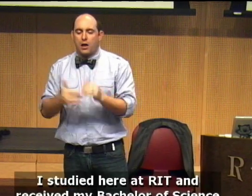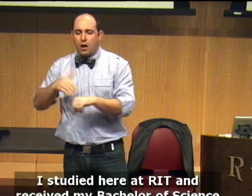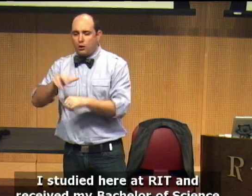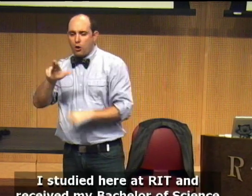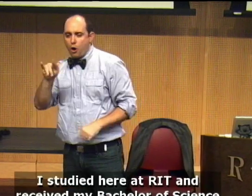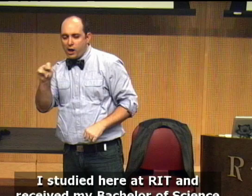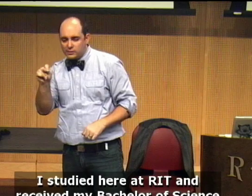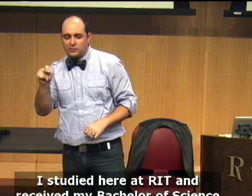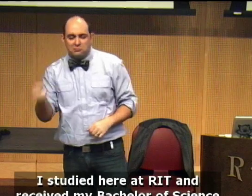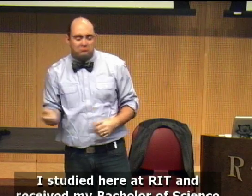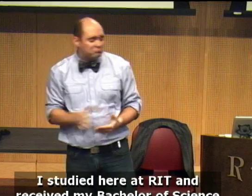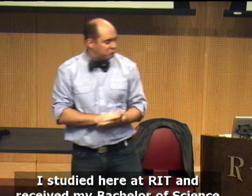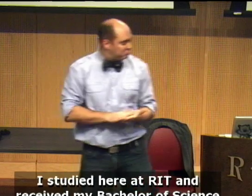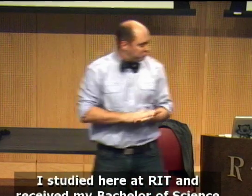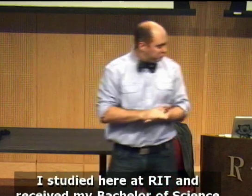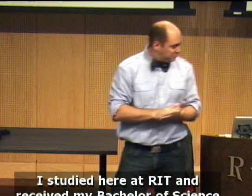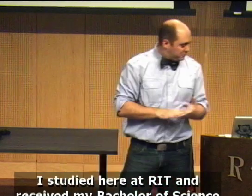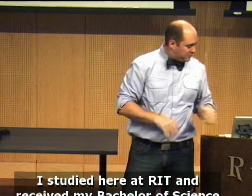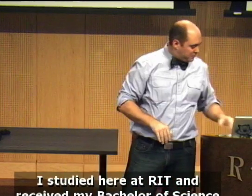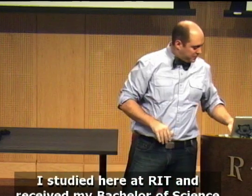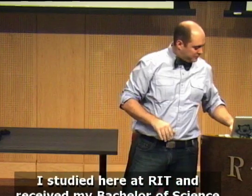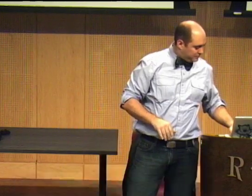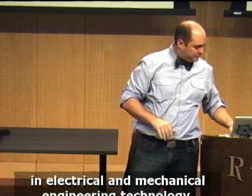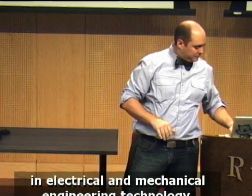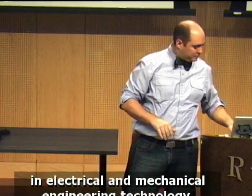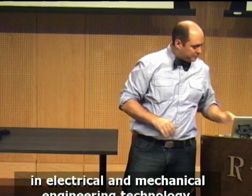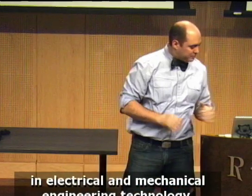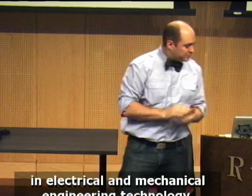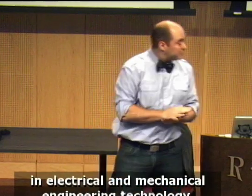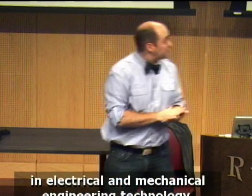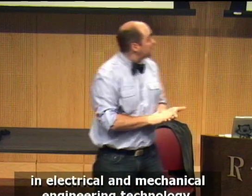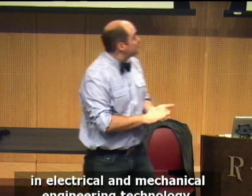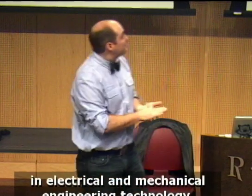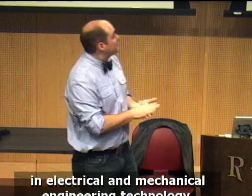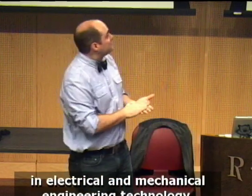and received my Bachelor of Science in Electrical and Mechanical Engineering Technology.